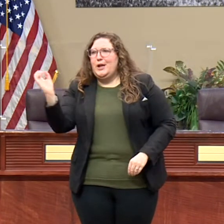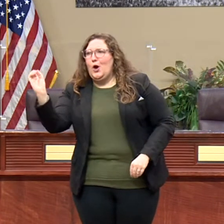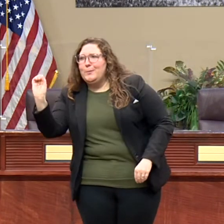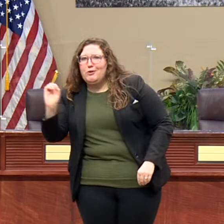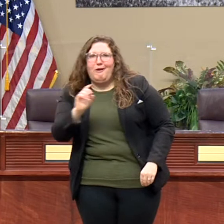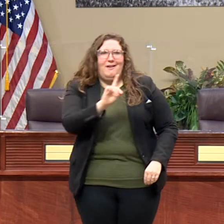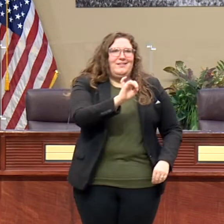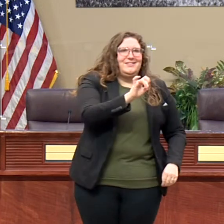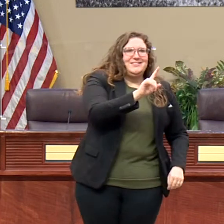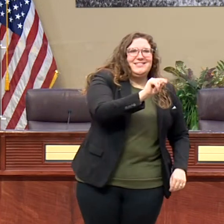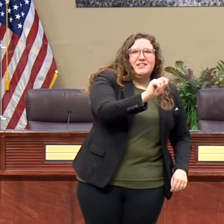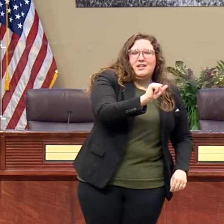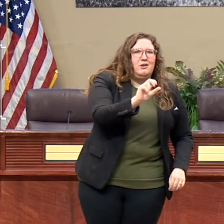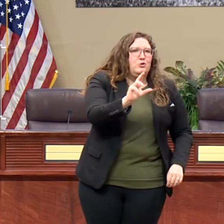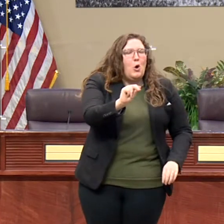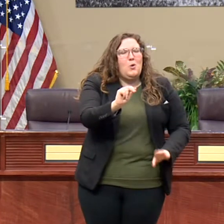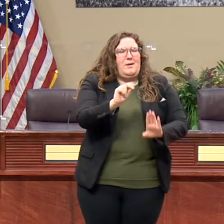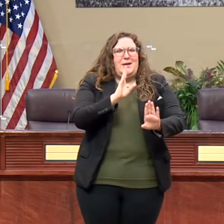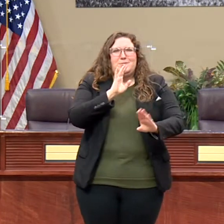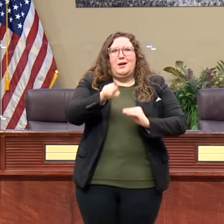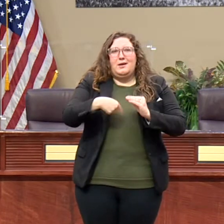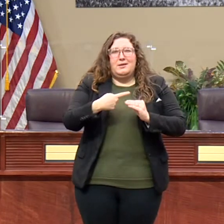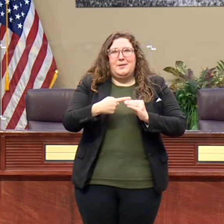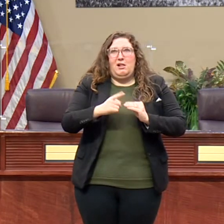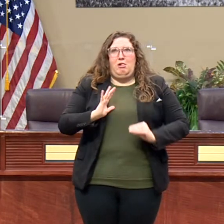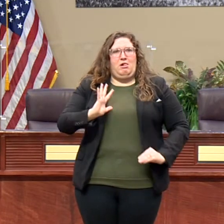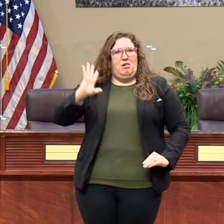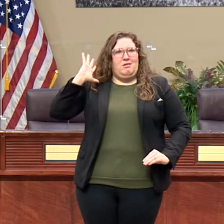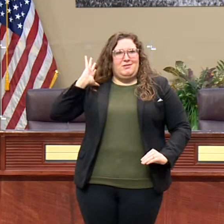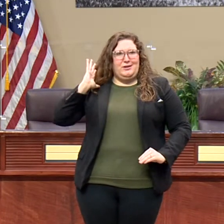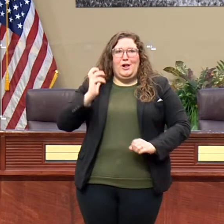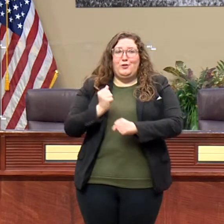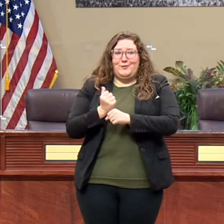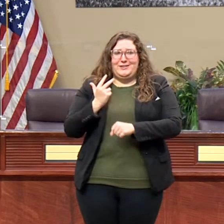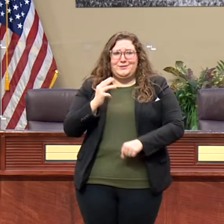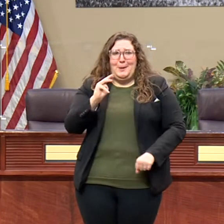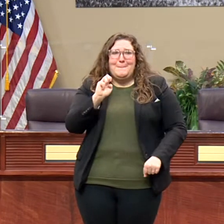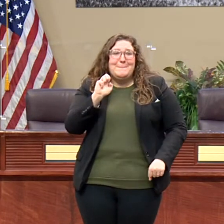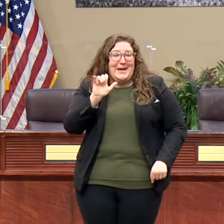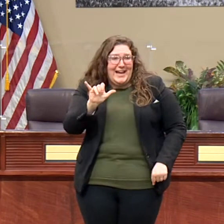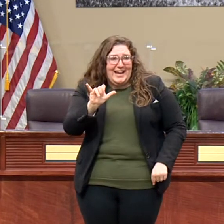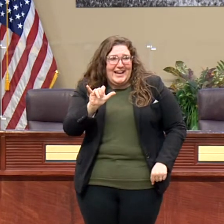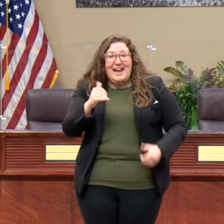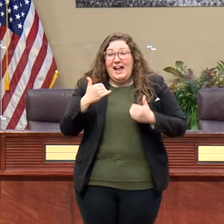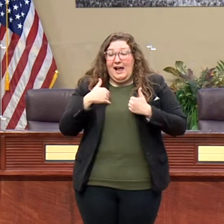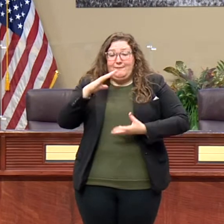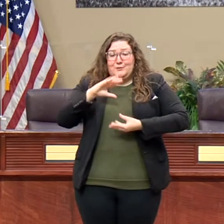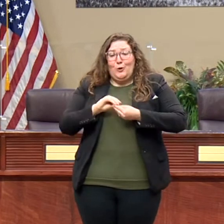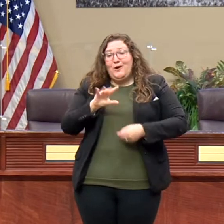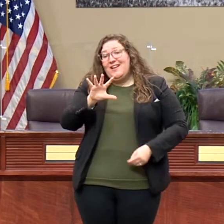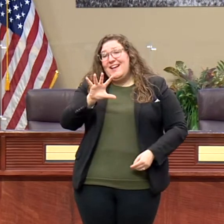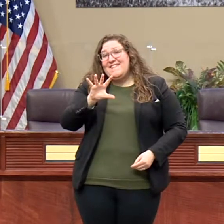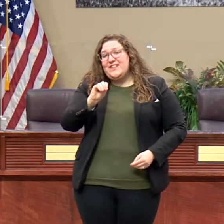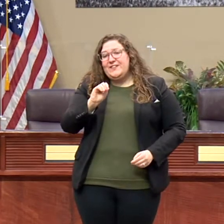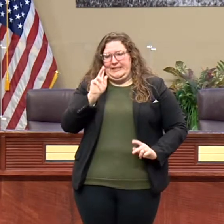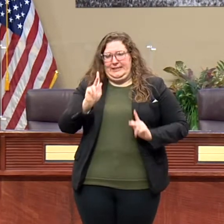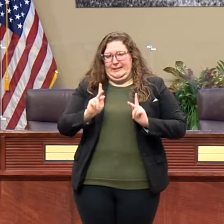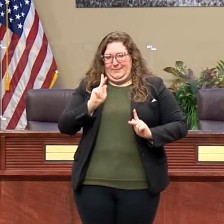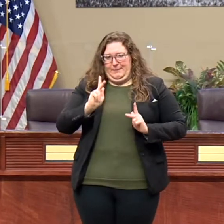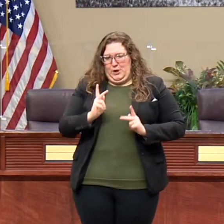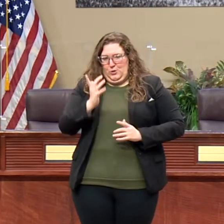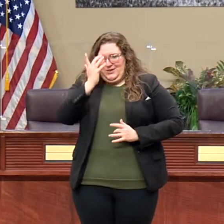cases were really low, and just for example, in May, if we had 50 cases reported and 10% of those were,